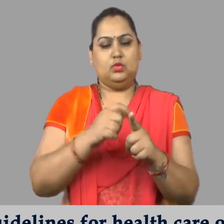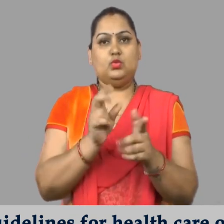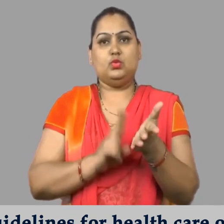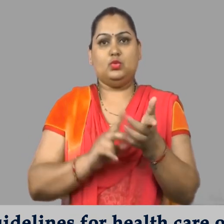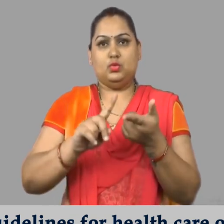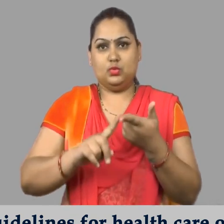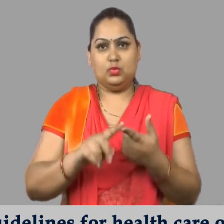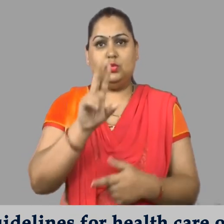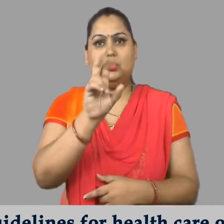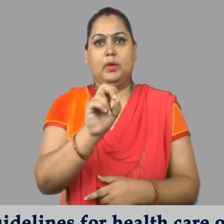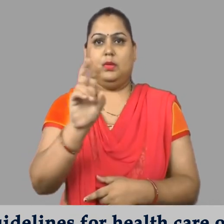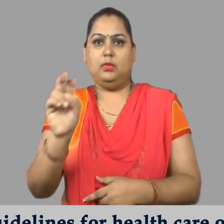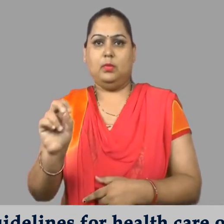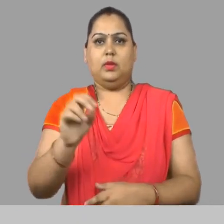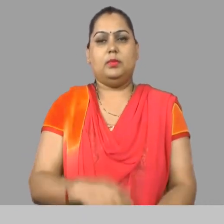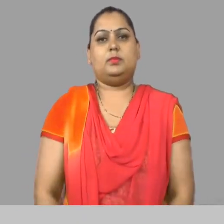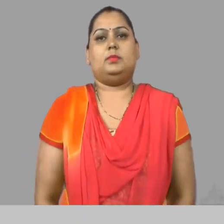11th June 2020.